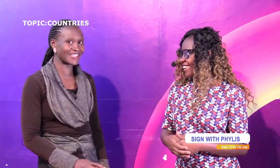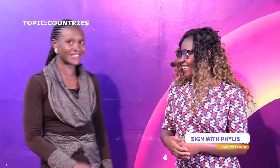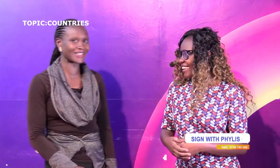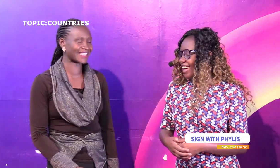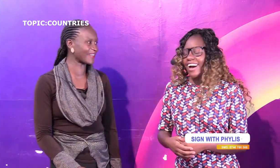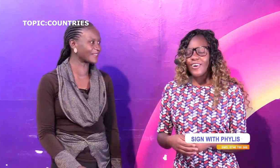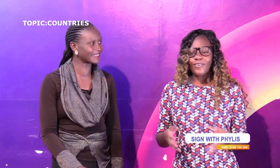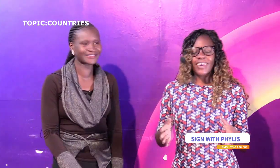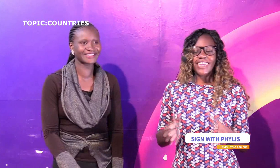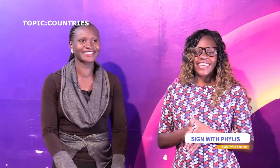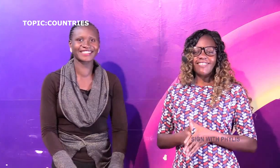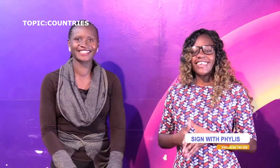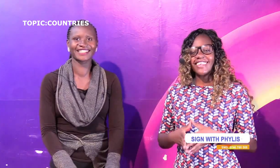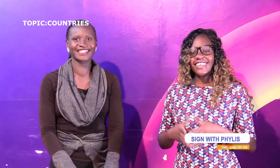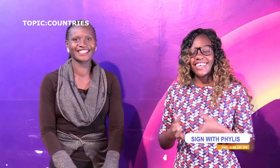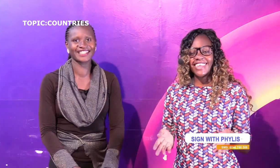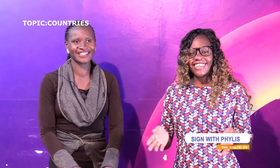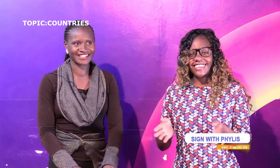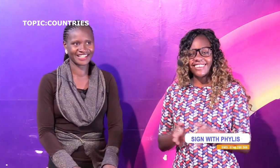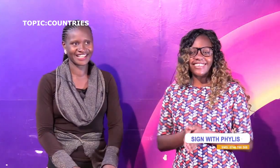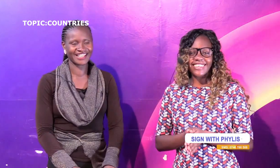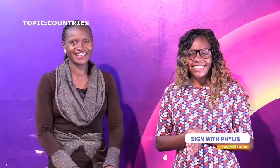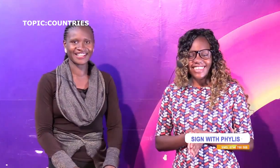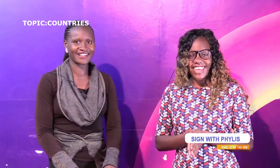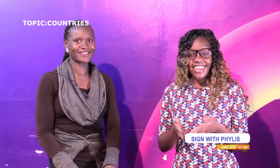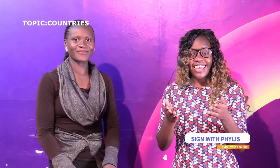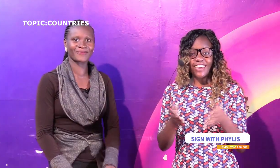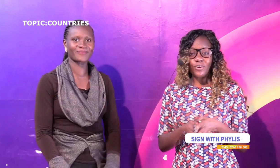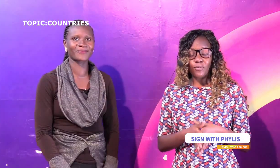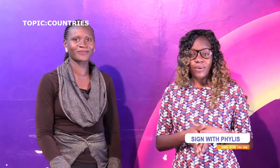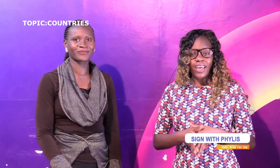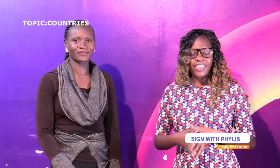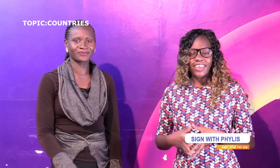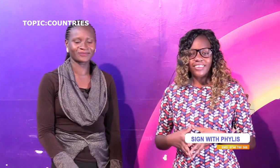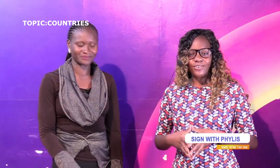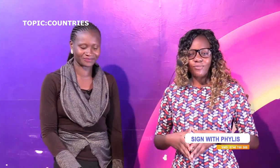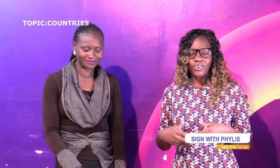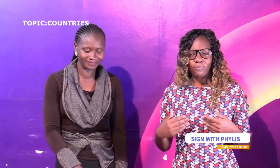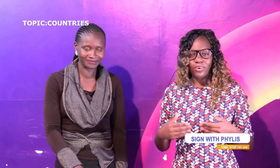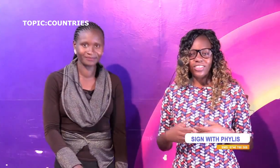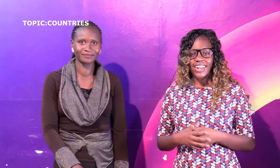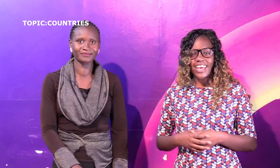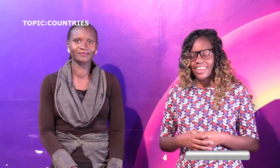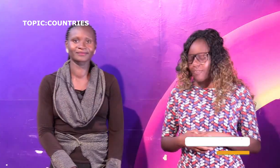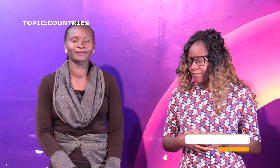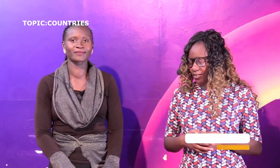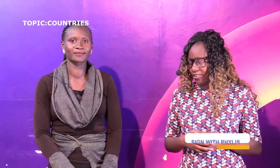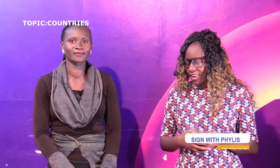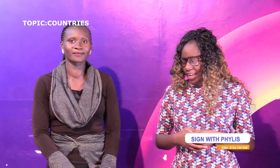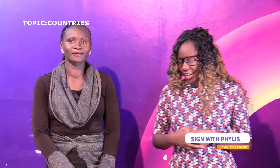yourself. Oh, my name is Kageni Shilo Zedida, and I hope there at home we'll both learn a few things